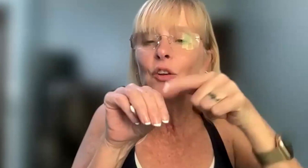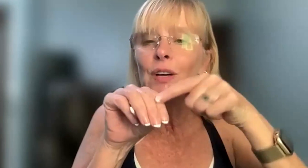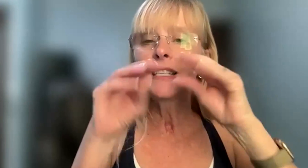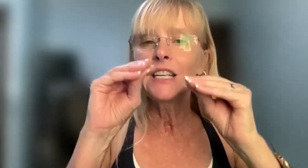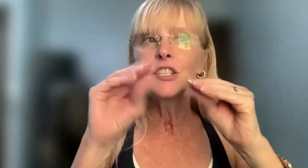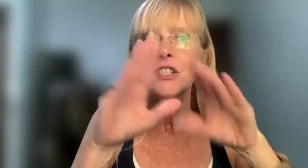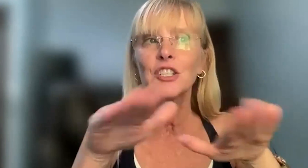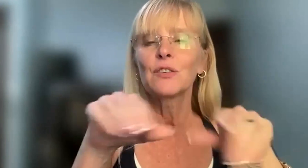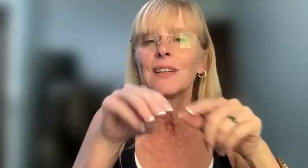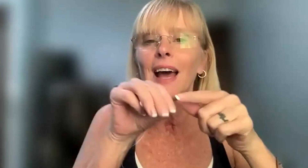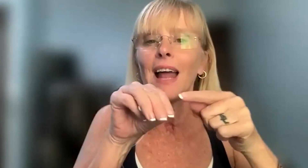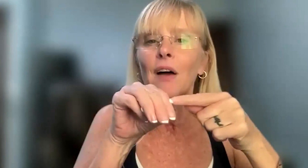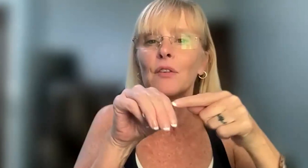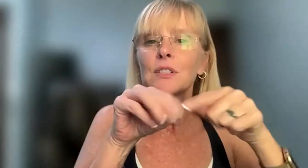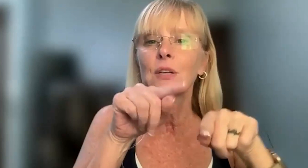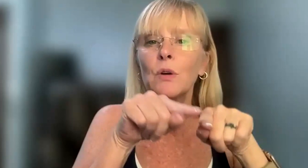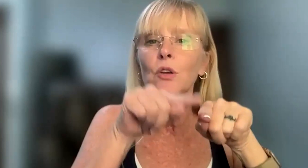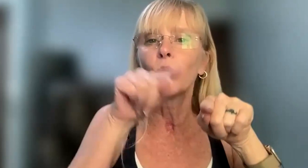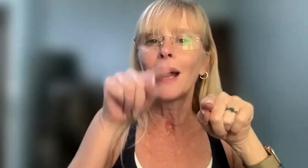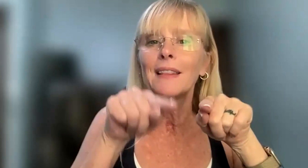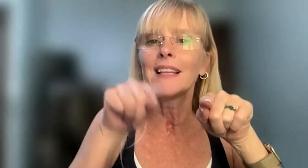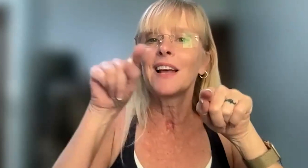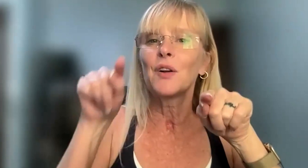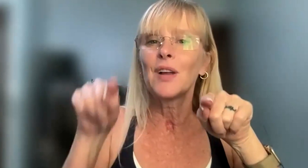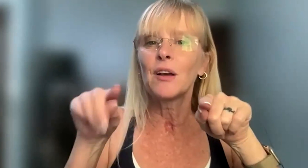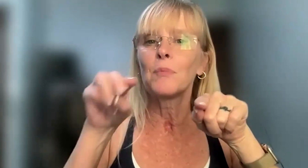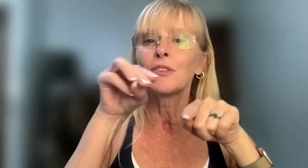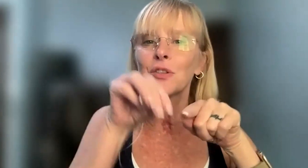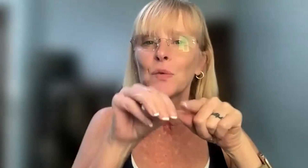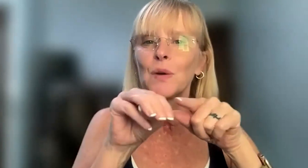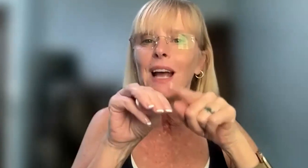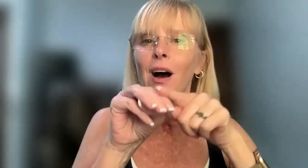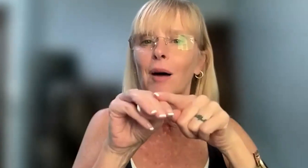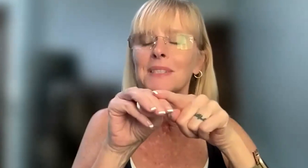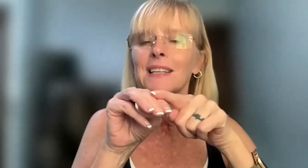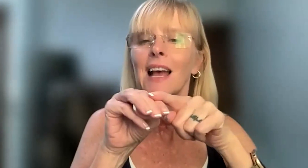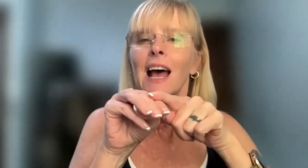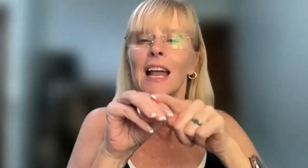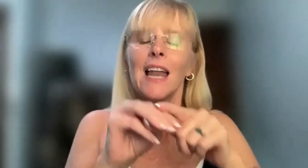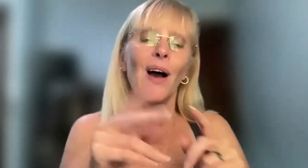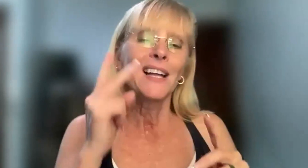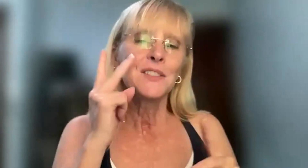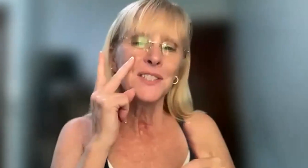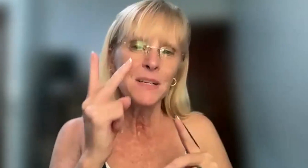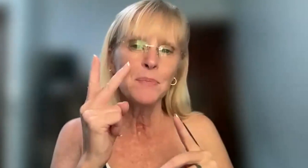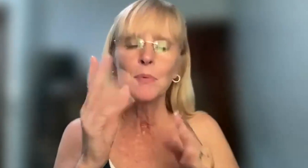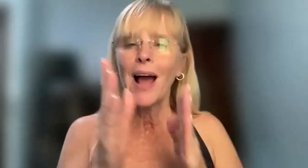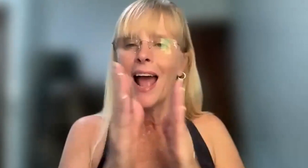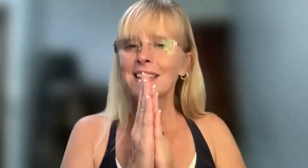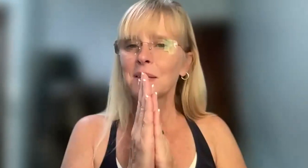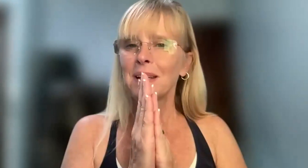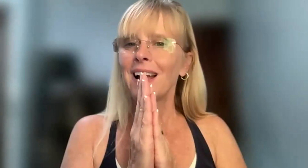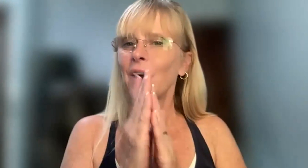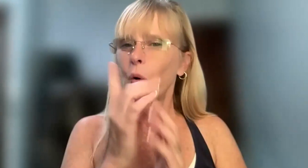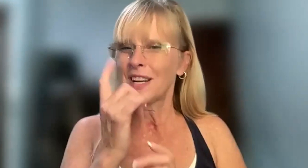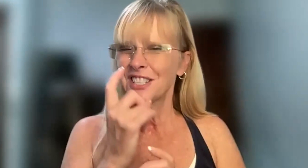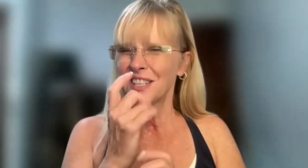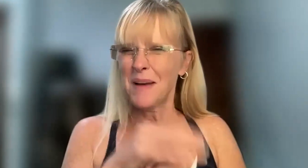can teach the children that, how there's, when you write the letter M, there's 3 humps. Now, I do see people ask me a question about